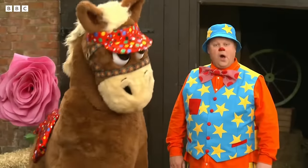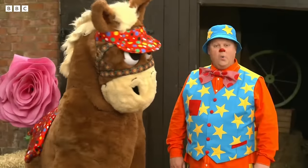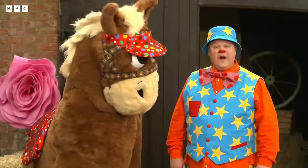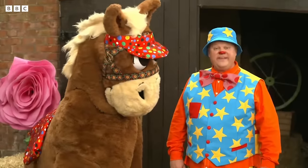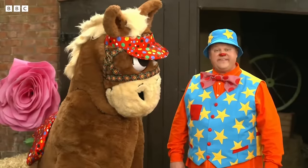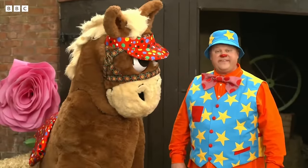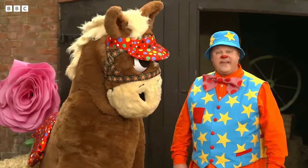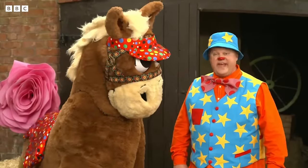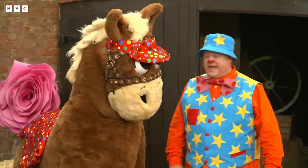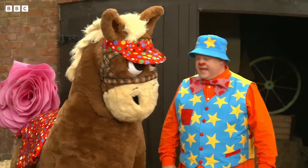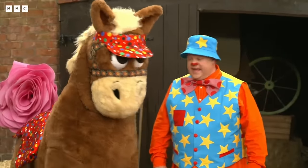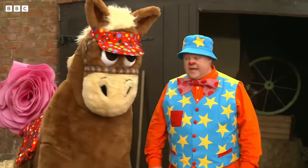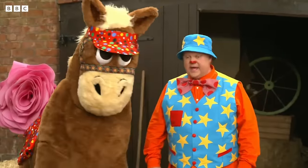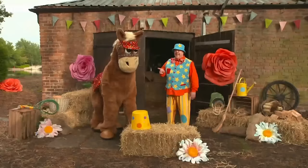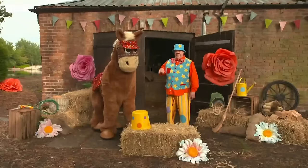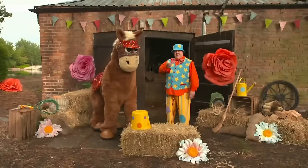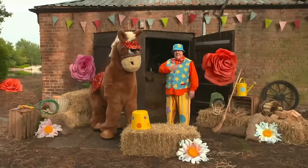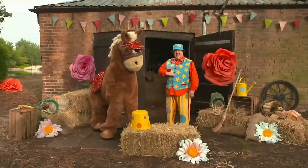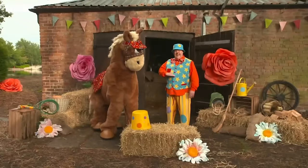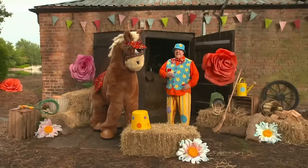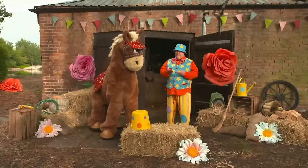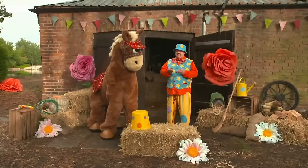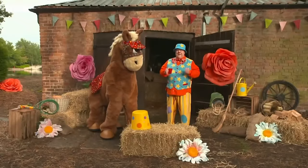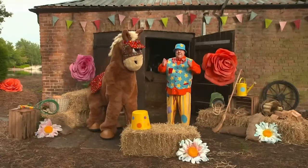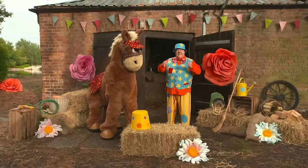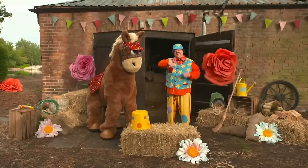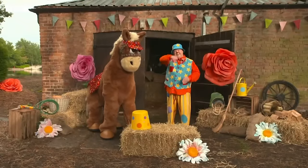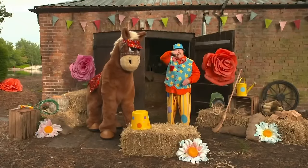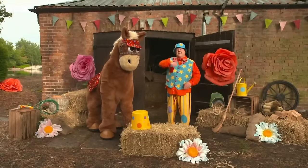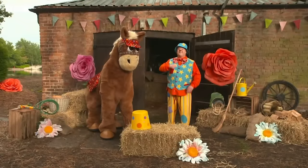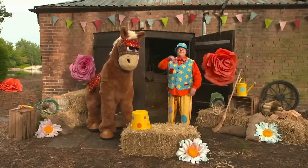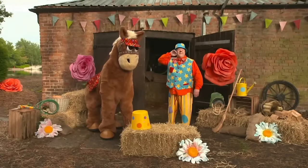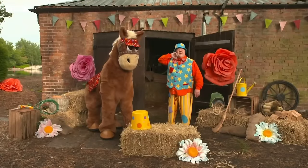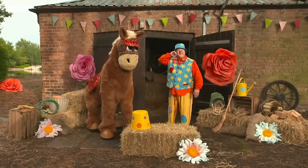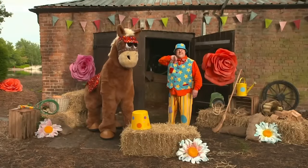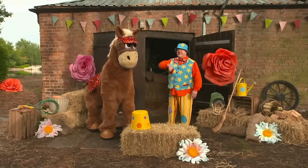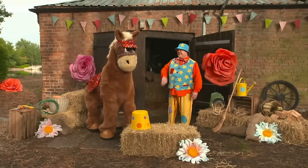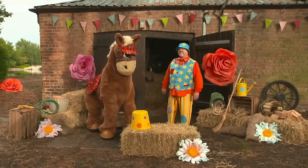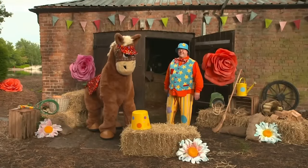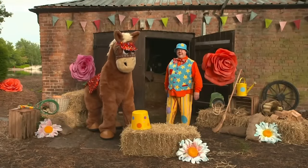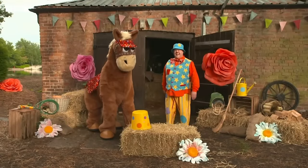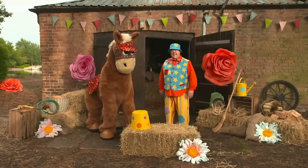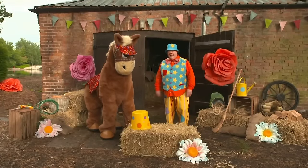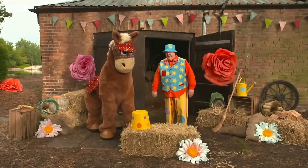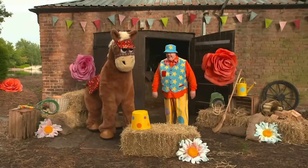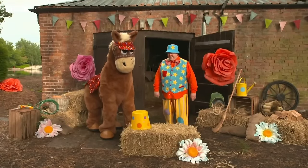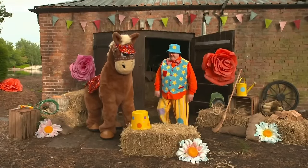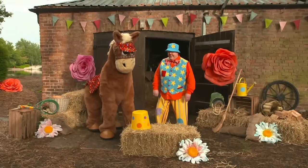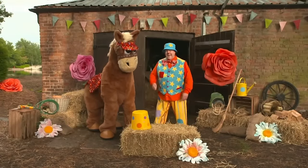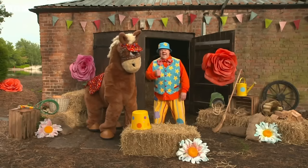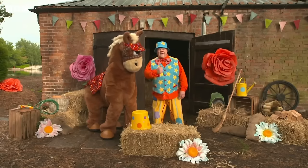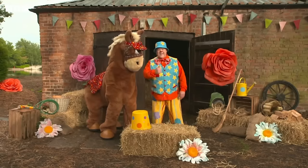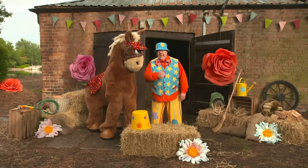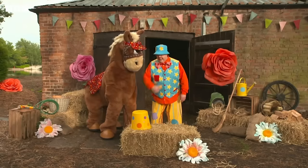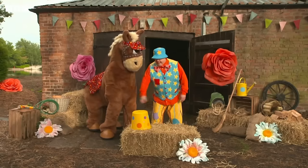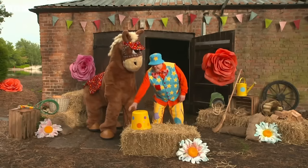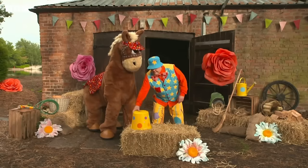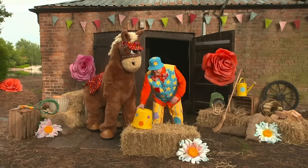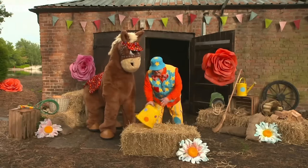Oh, I see. You'd like a bucket of water to drink. Okay, coming right